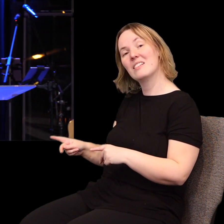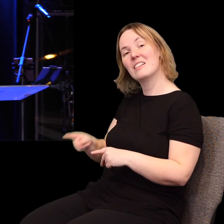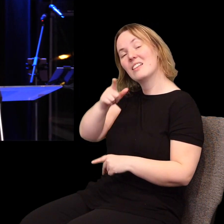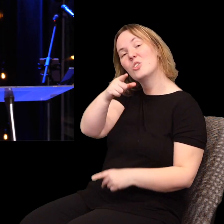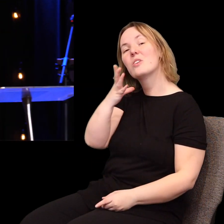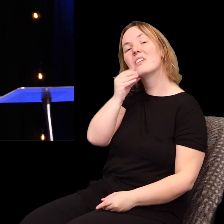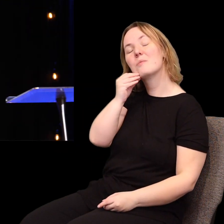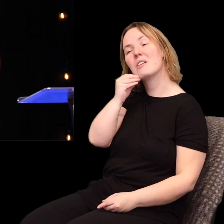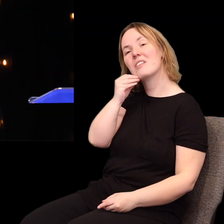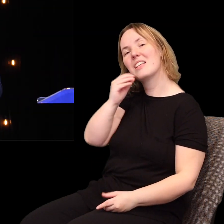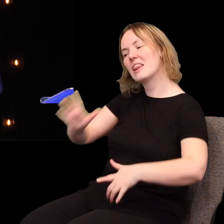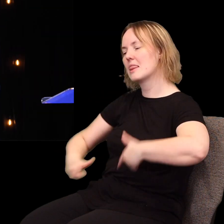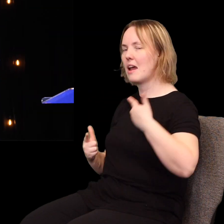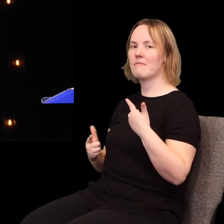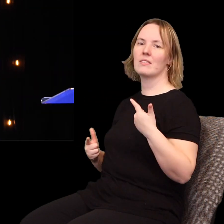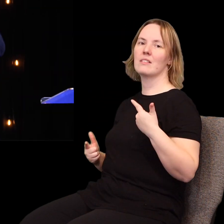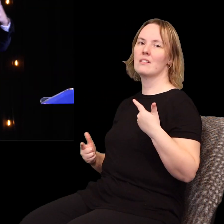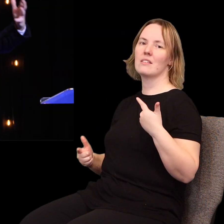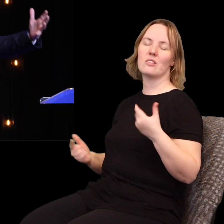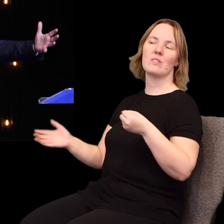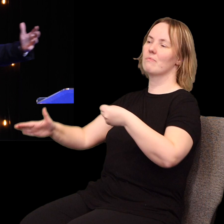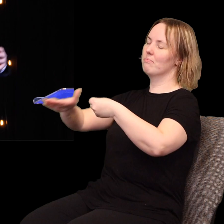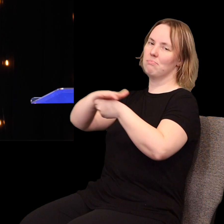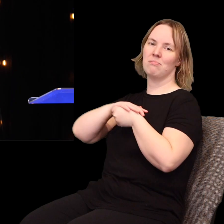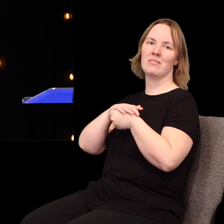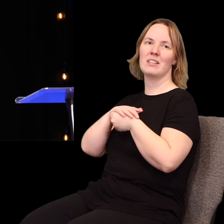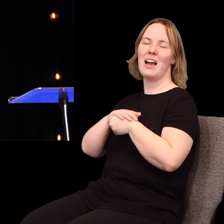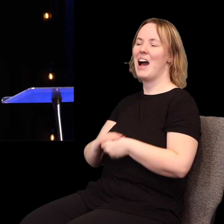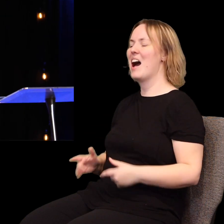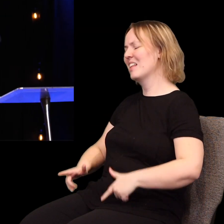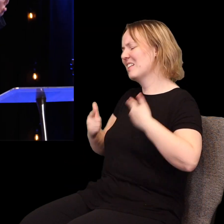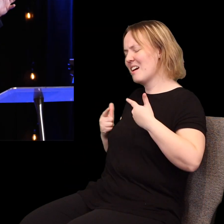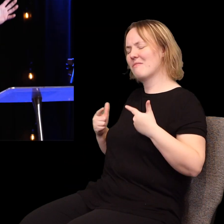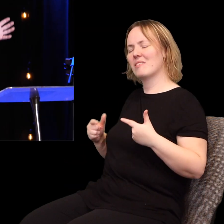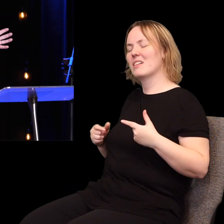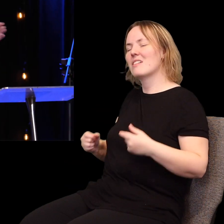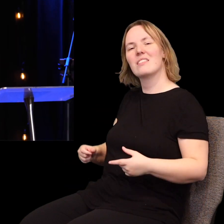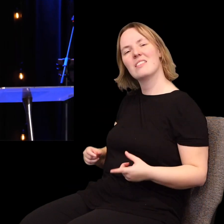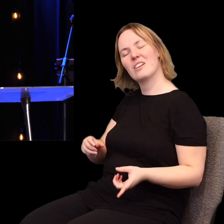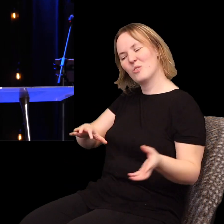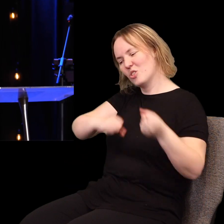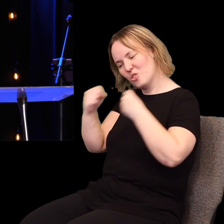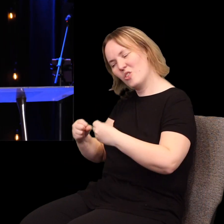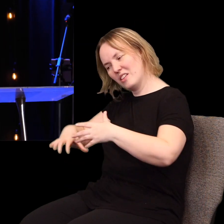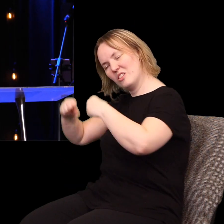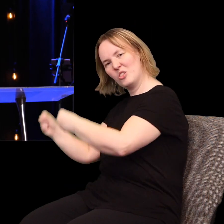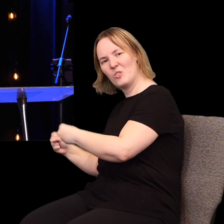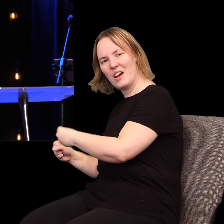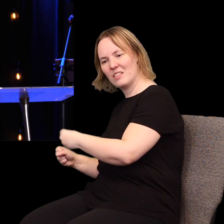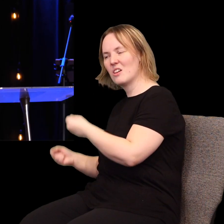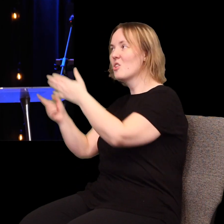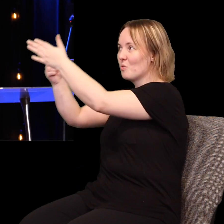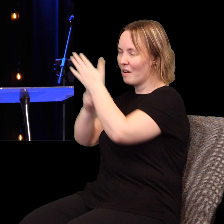said, that you might experience life to the full. In other words, a life that blossoms, a life that goes from strength